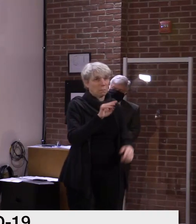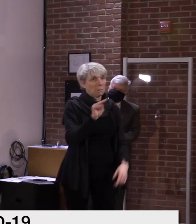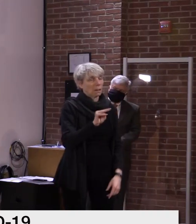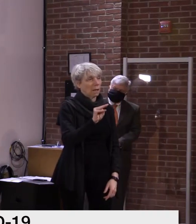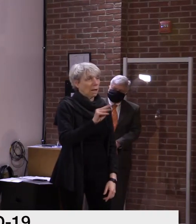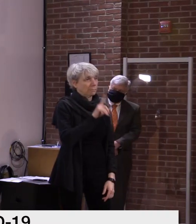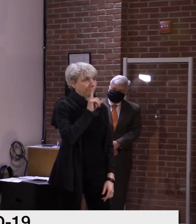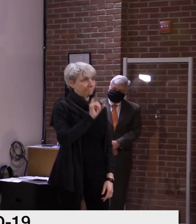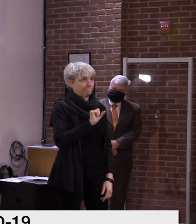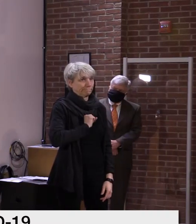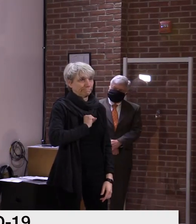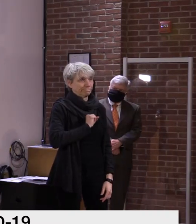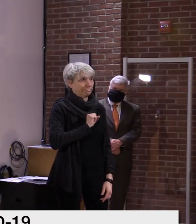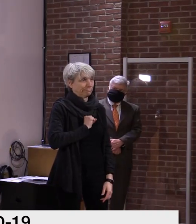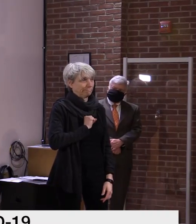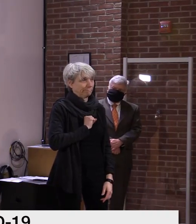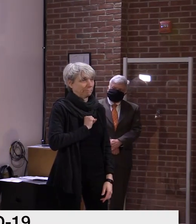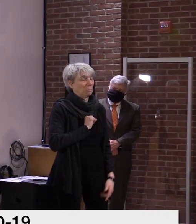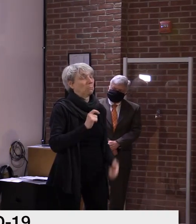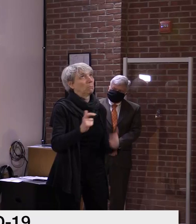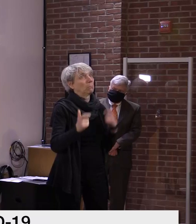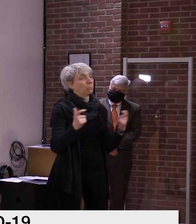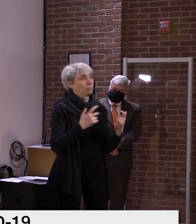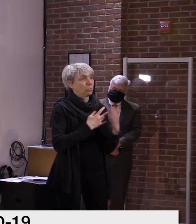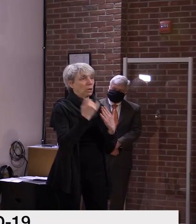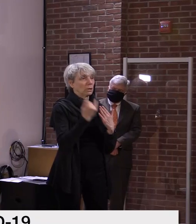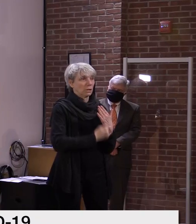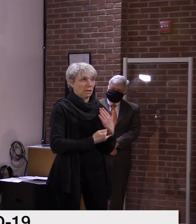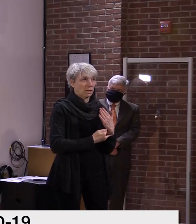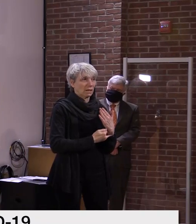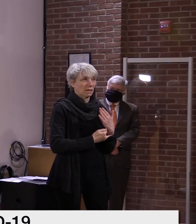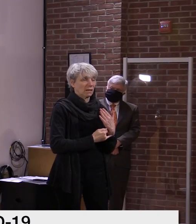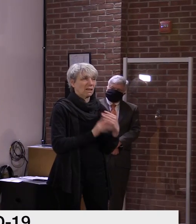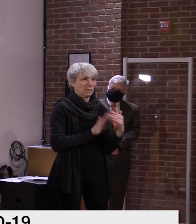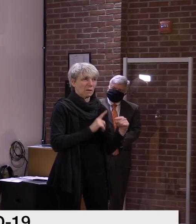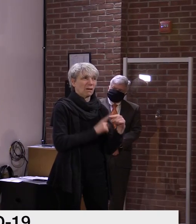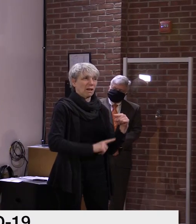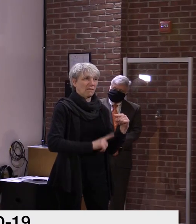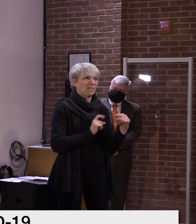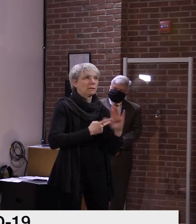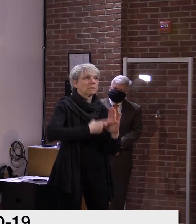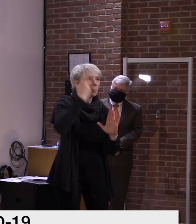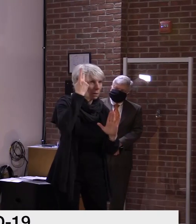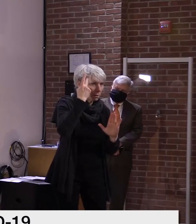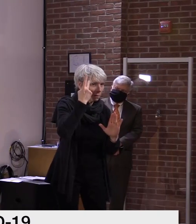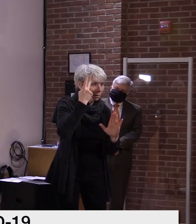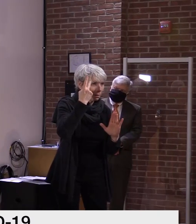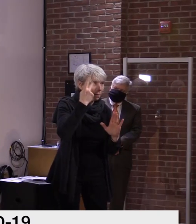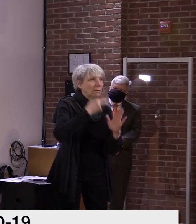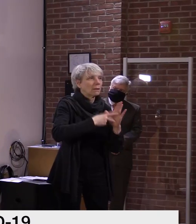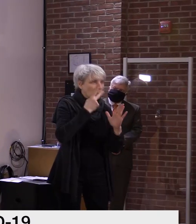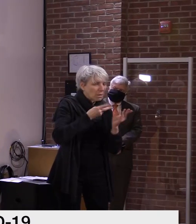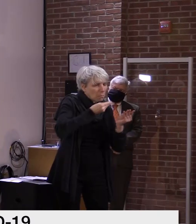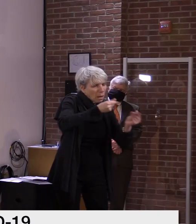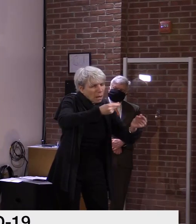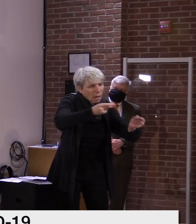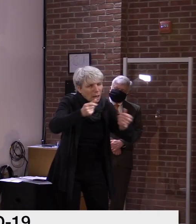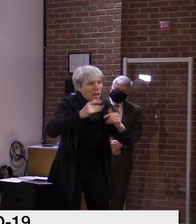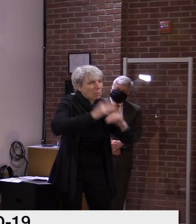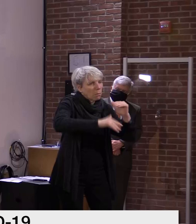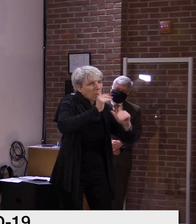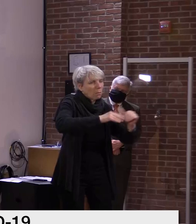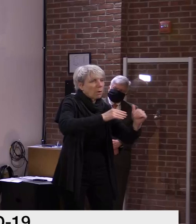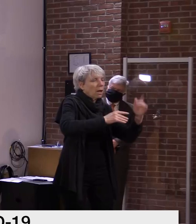it. We're going to need maybe twice that amount of money in order to solve the problem that, again, has